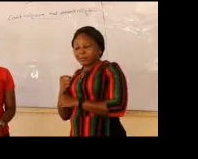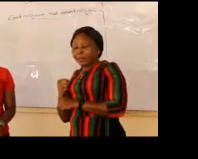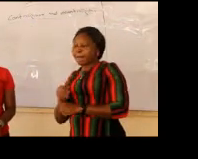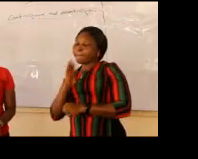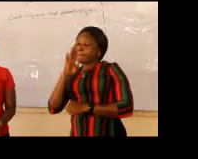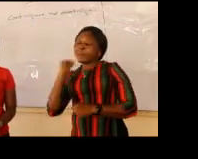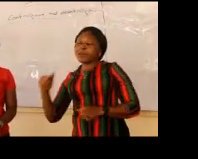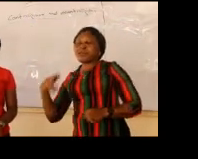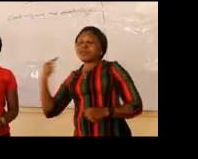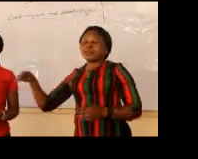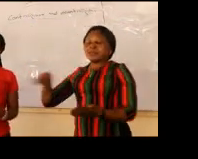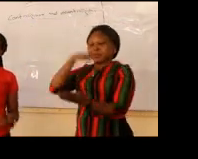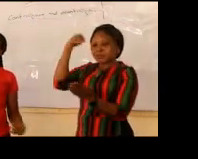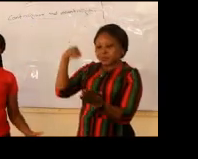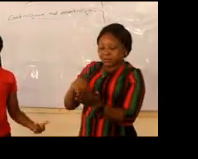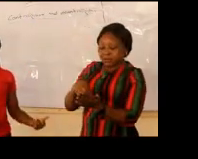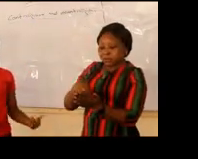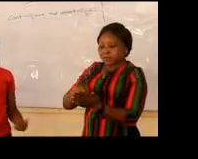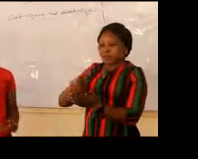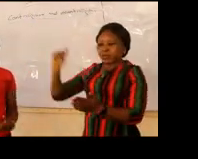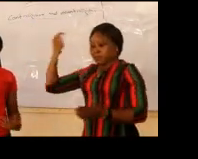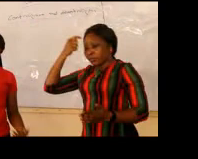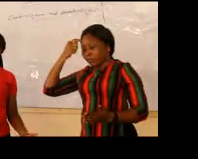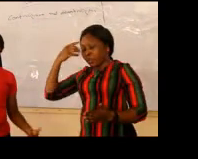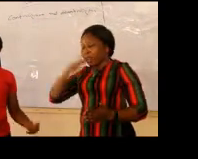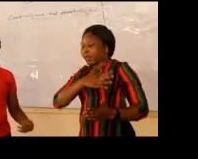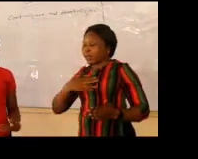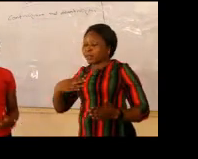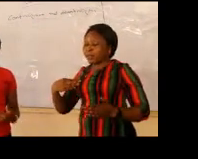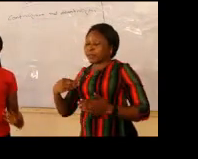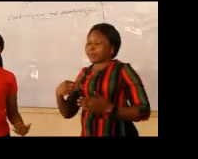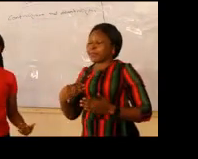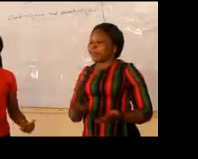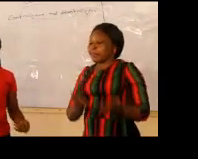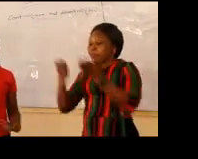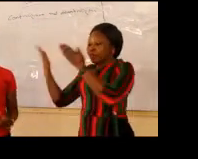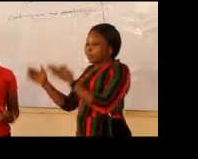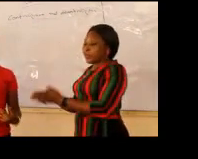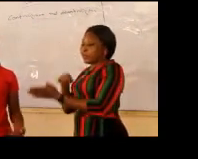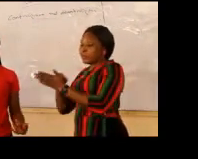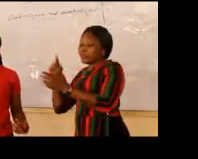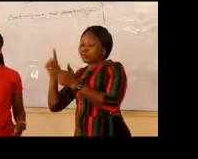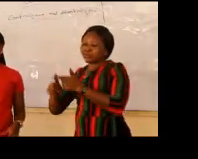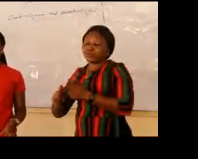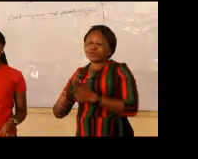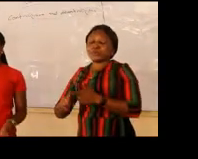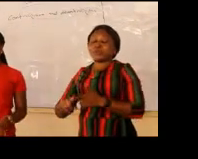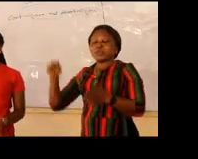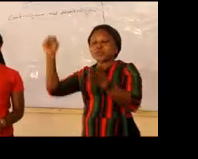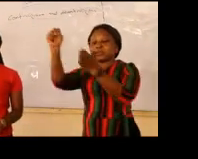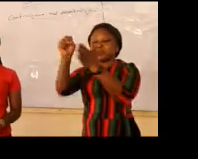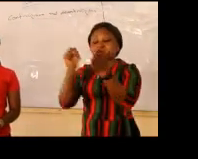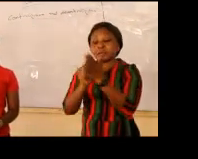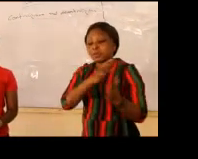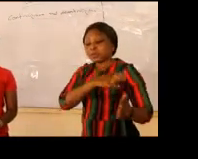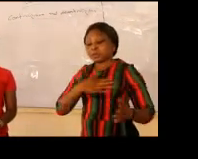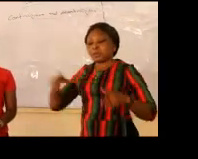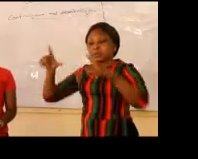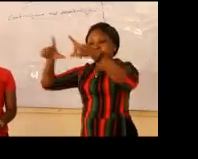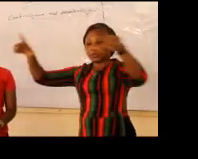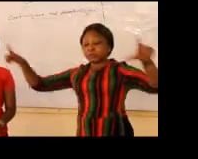government, and then they now pass it down to the other components, that's the state and the local